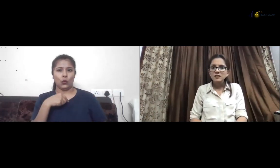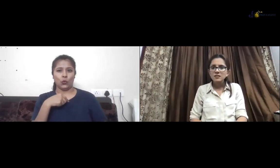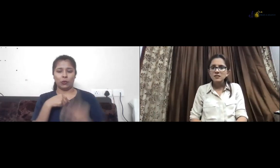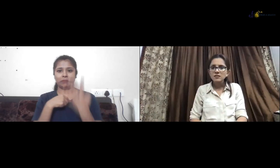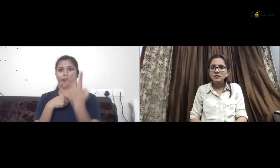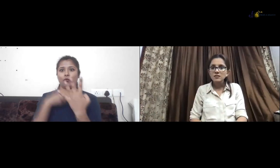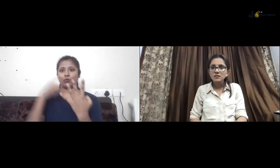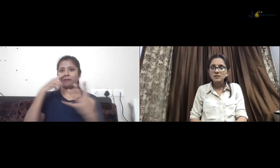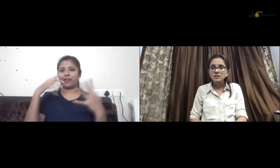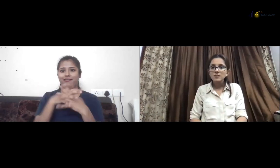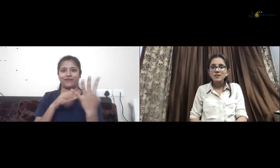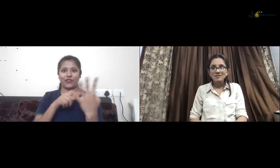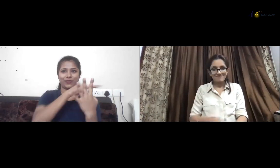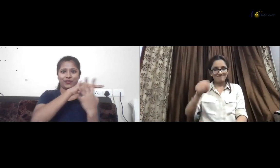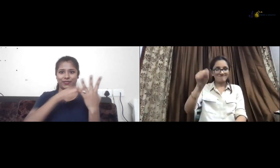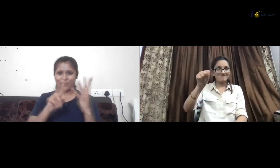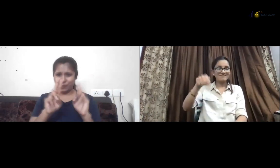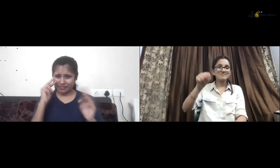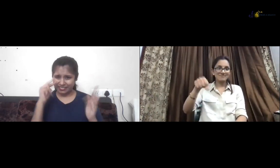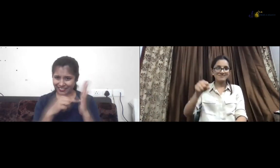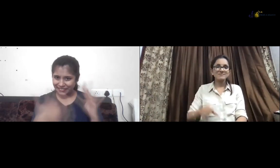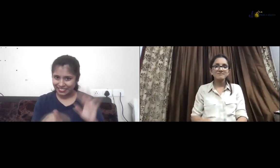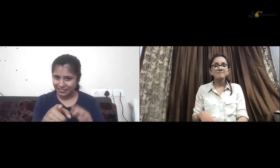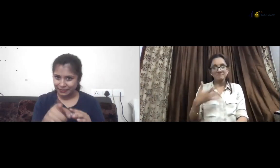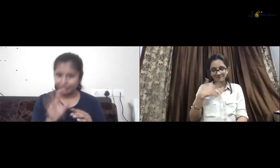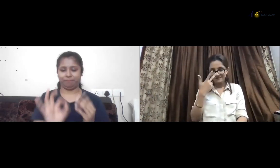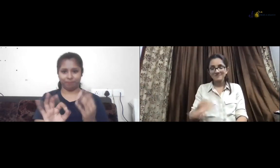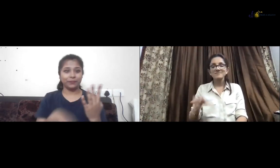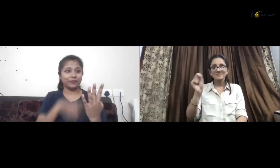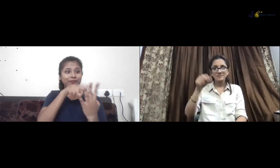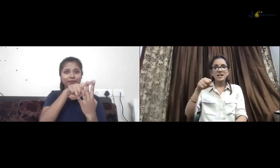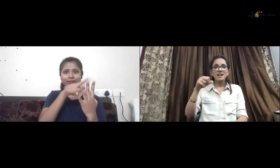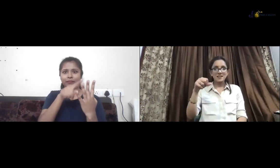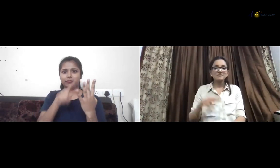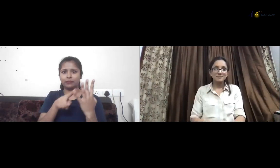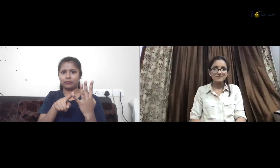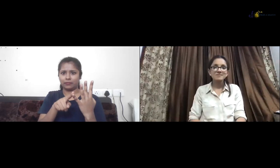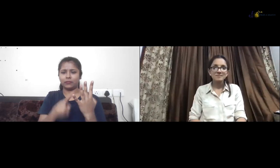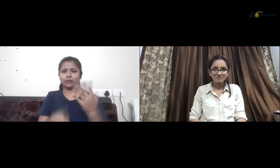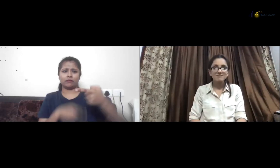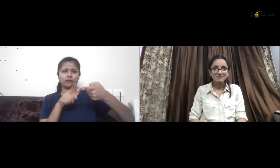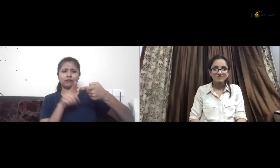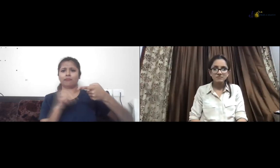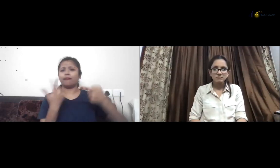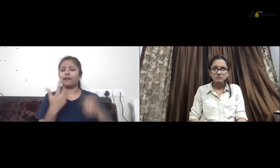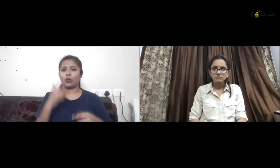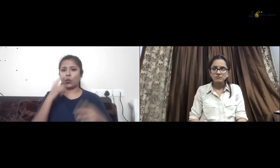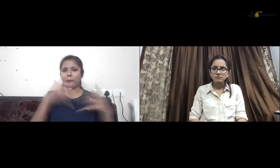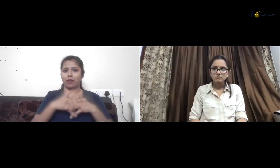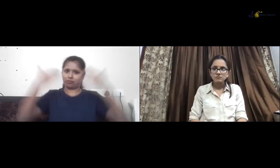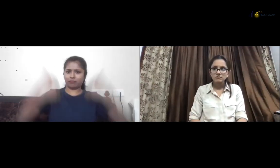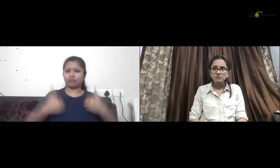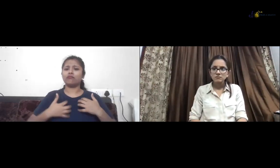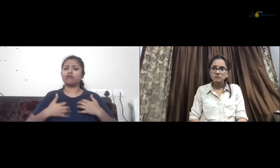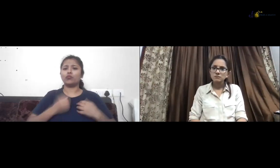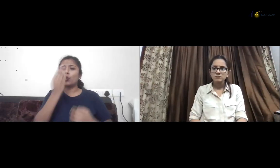Lipstick. I have seen that movie. So there is a four woman. Have you seen that movie? Okay. So there is a four woman.